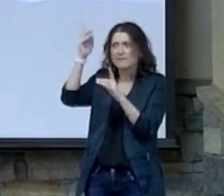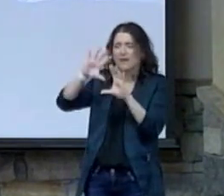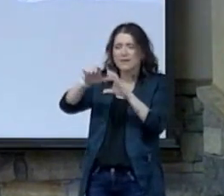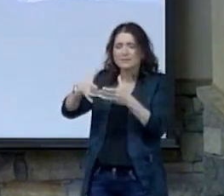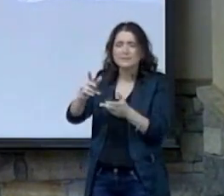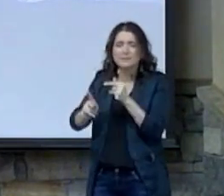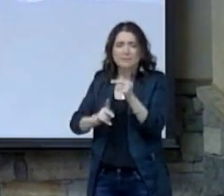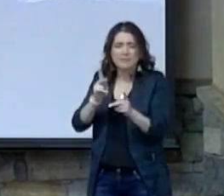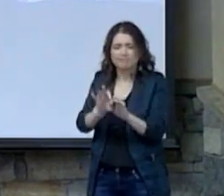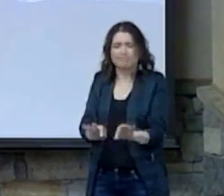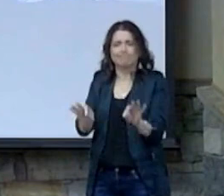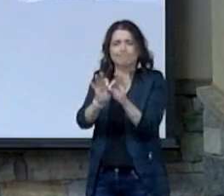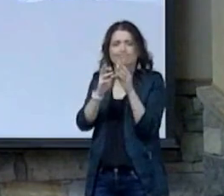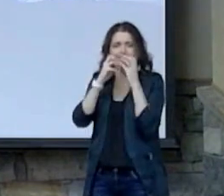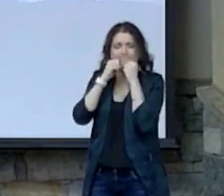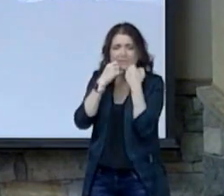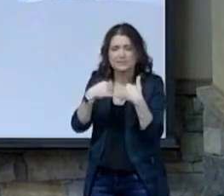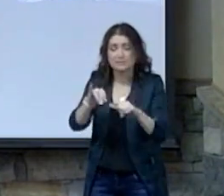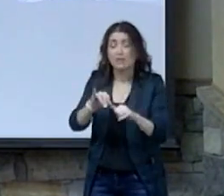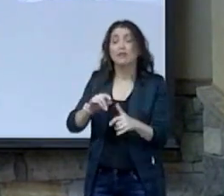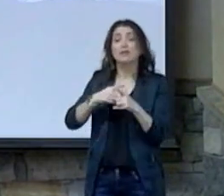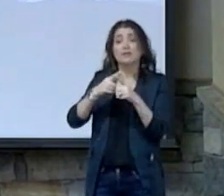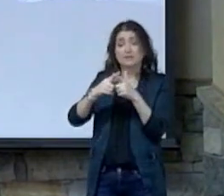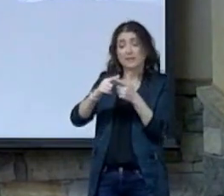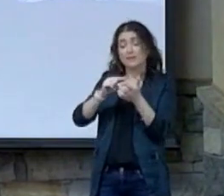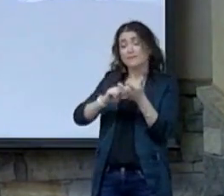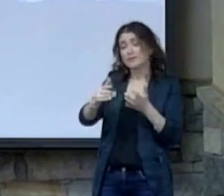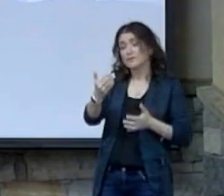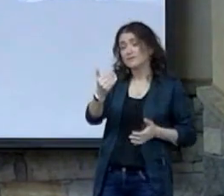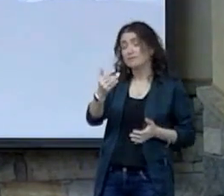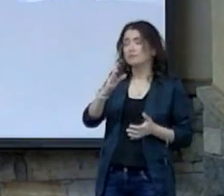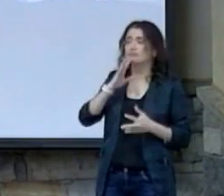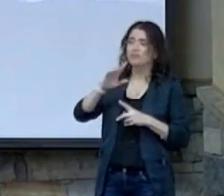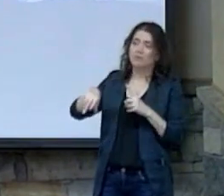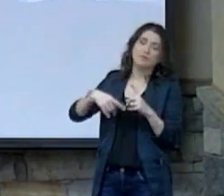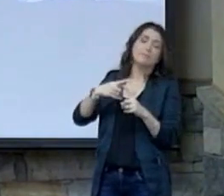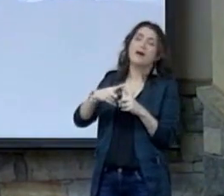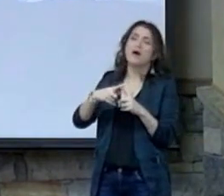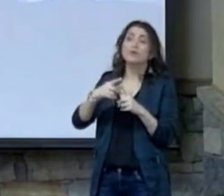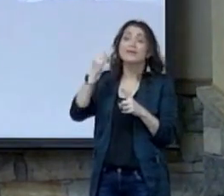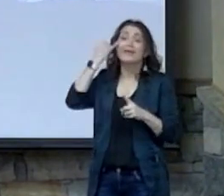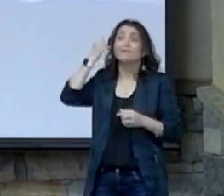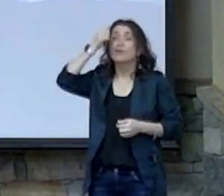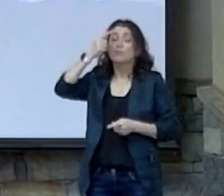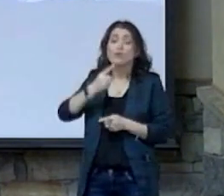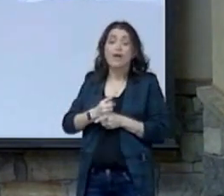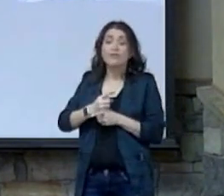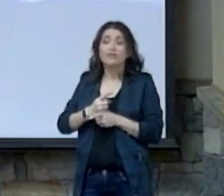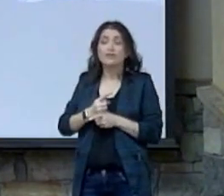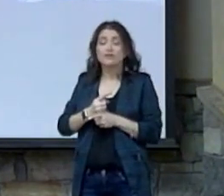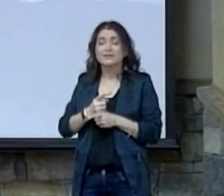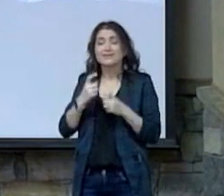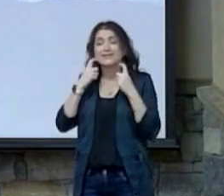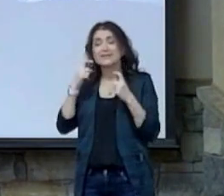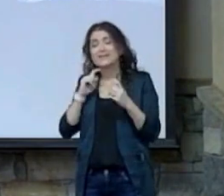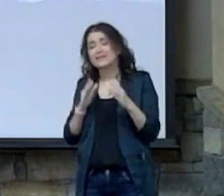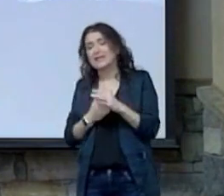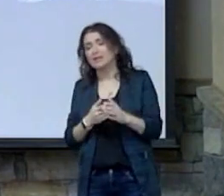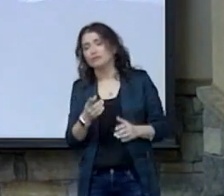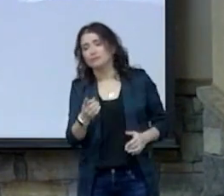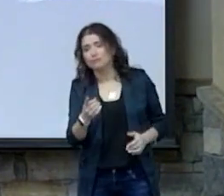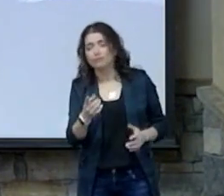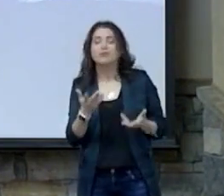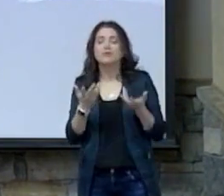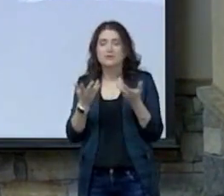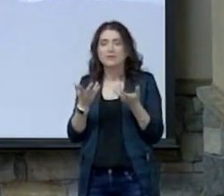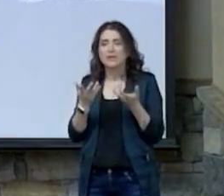But then beginning in verse 15, He starts talking about if a brother sins against you. In many ways,